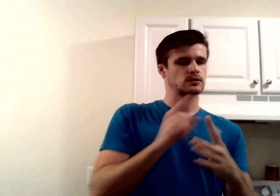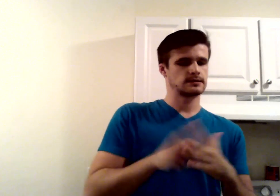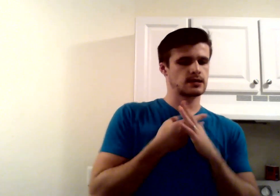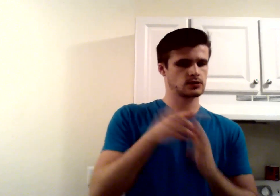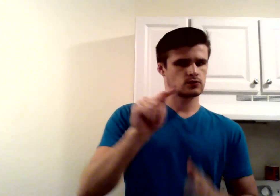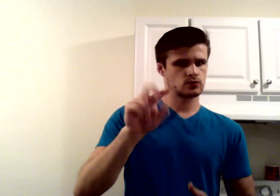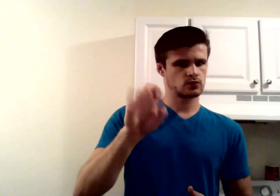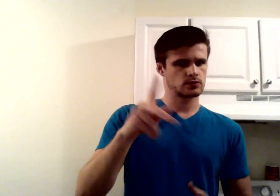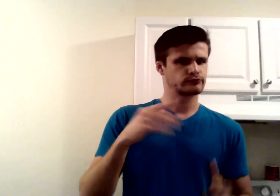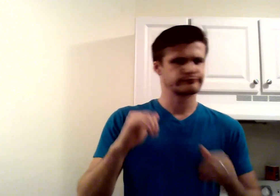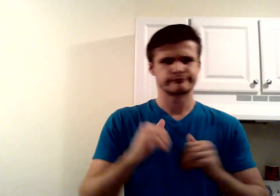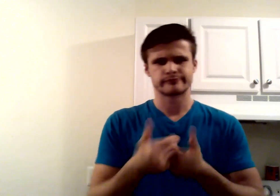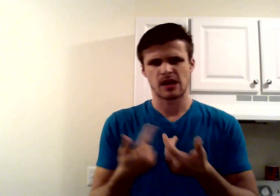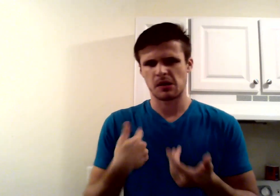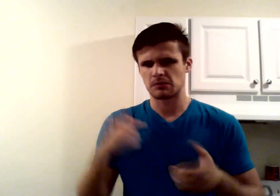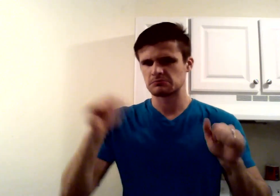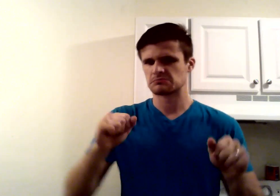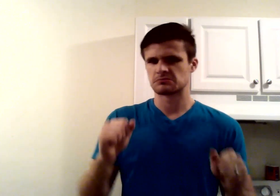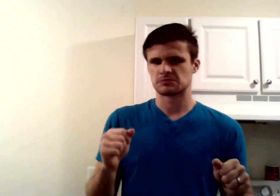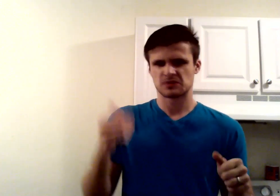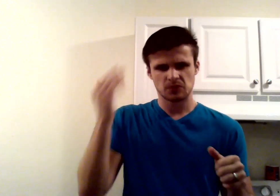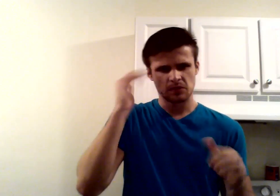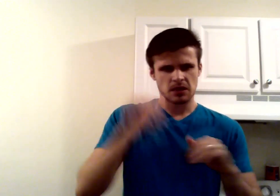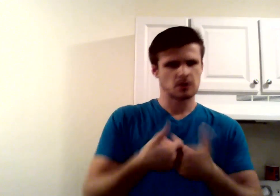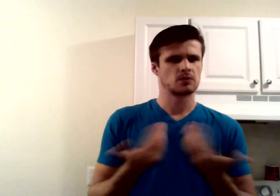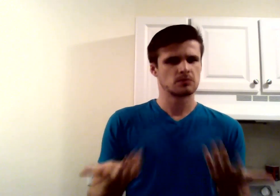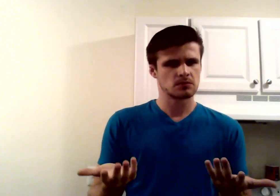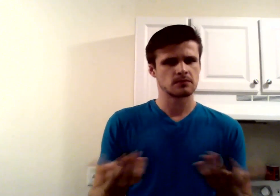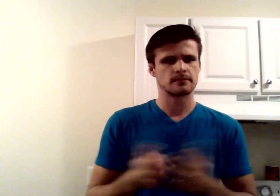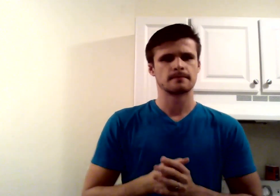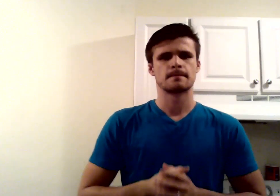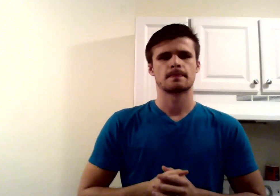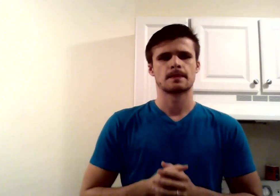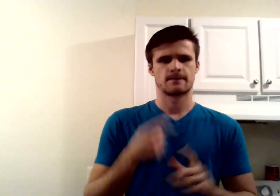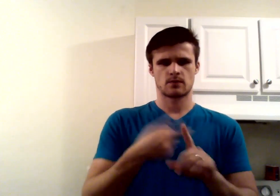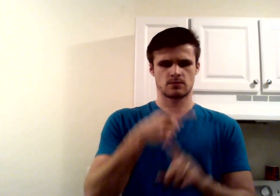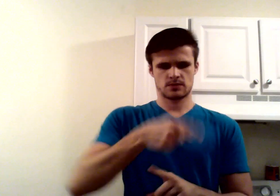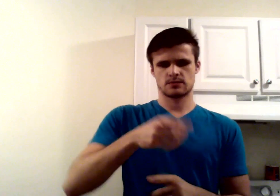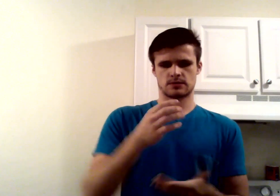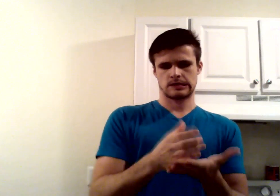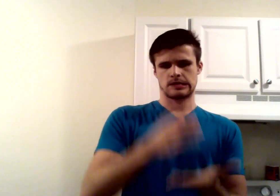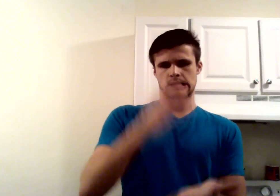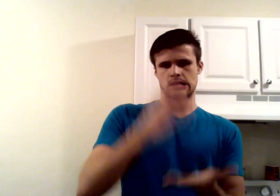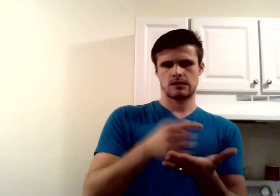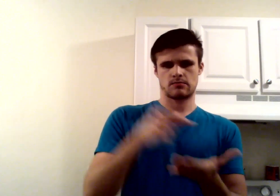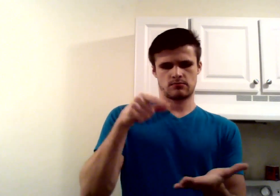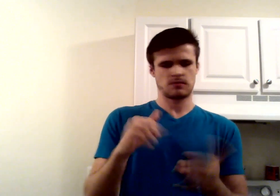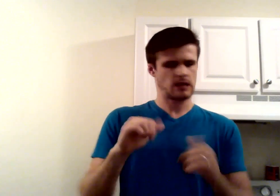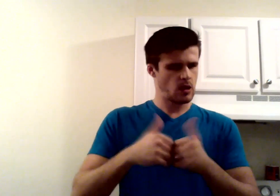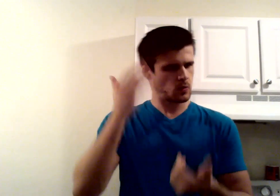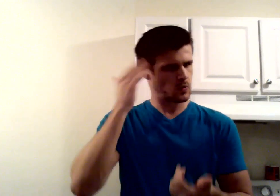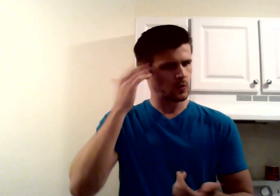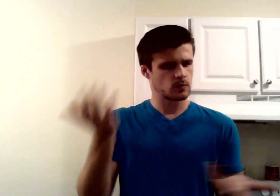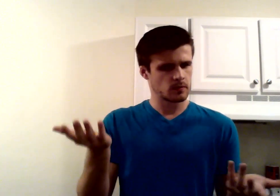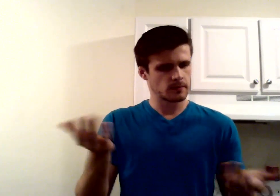How could I possibly know what numbers would come out from this last year? It's impossible to know, right? And so